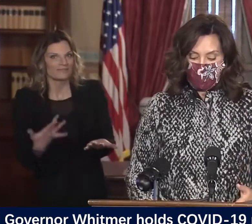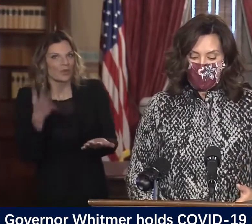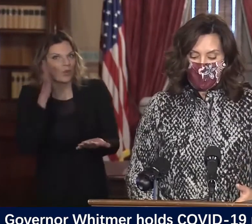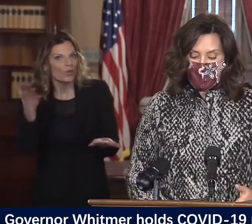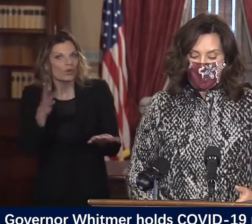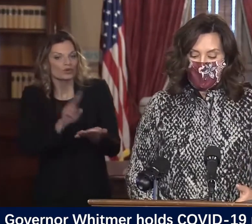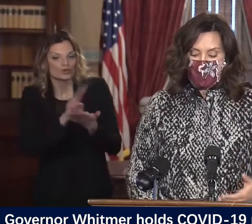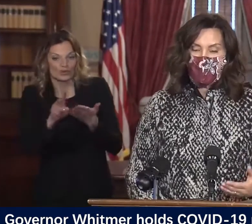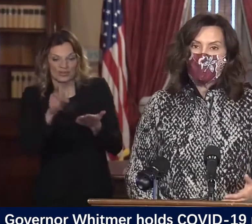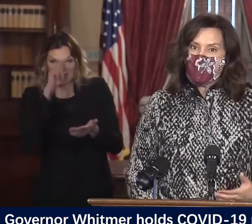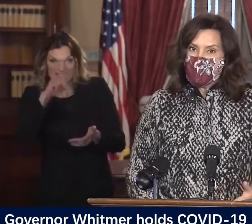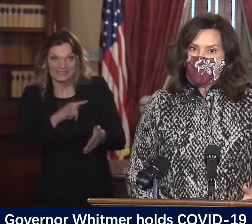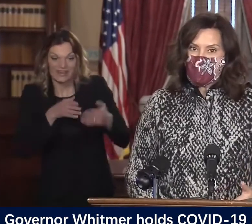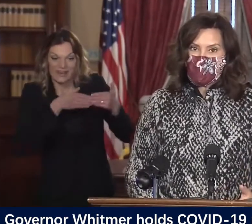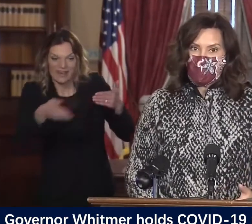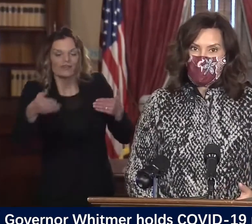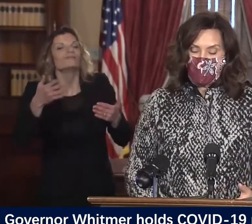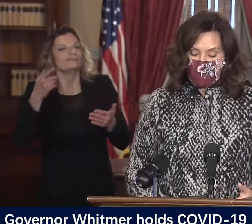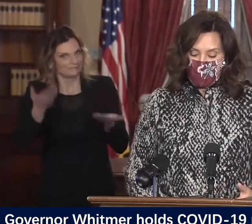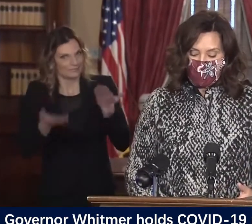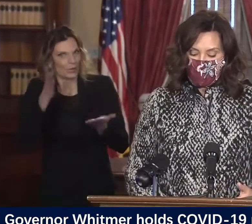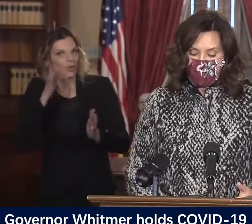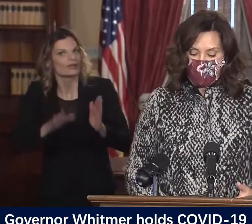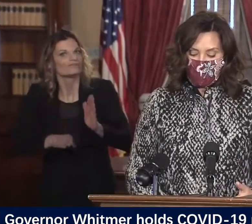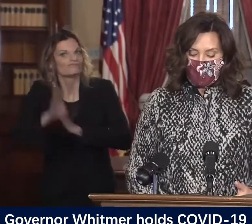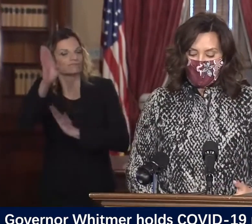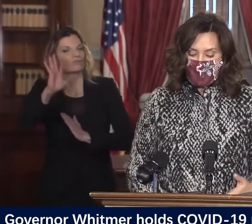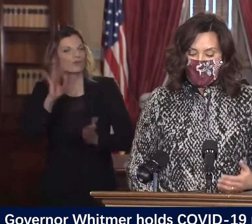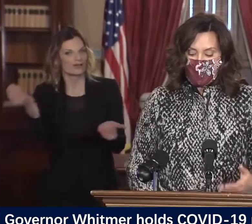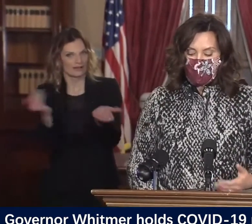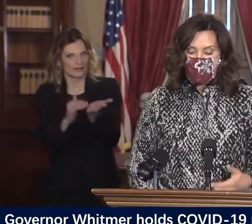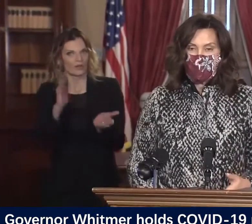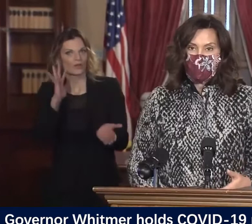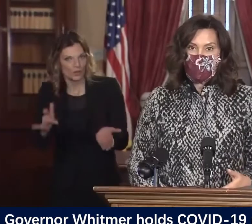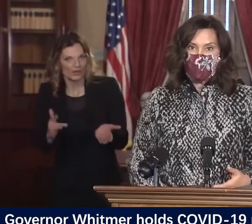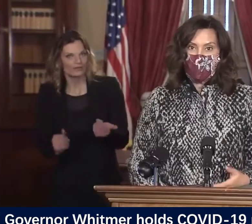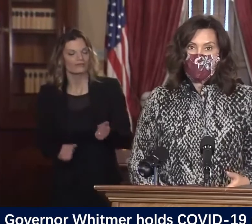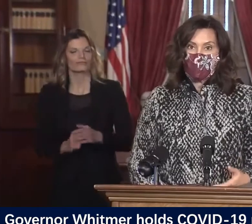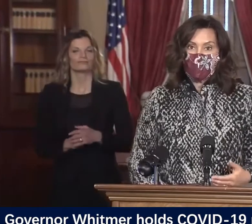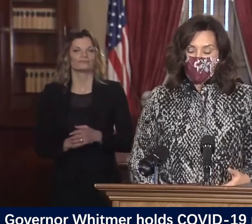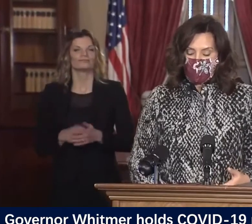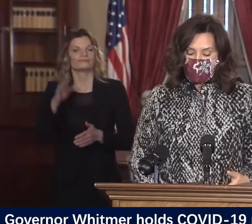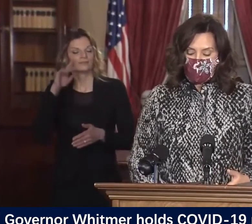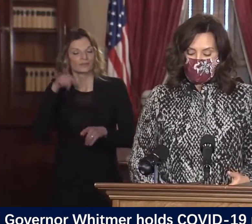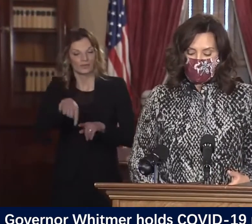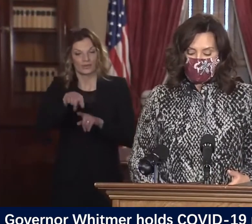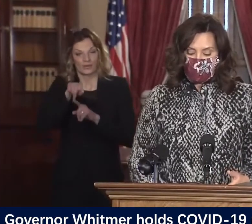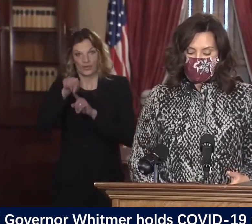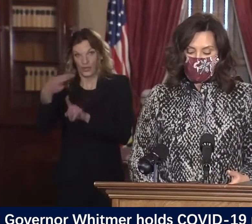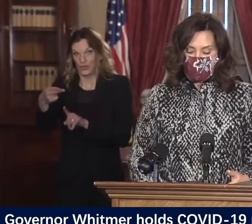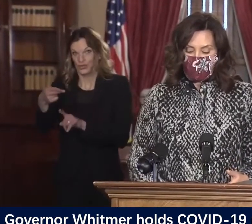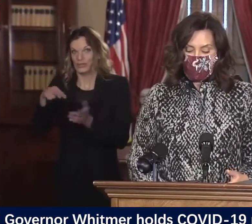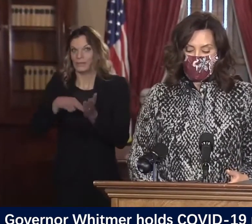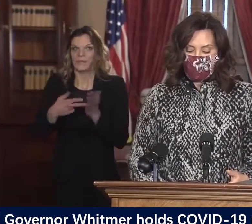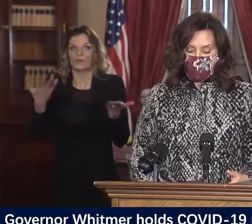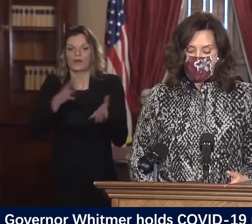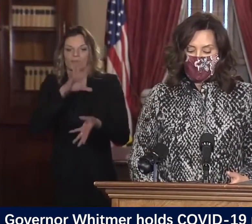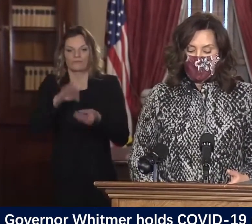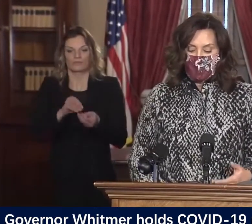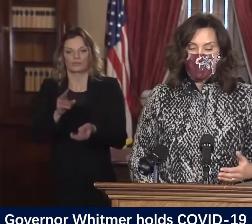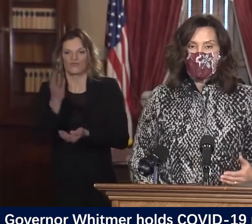post-Thanksgiving. So we need to see some more numbers. This Thursday marks 14 days since